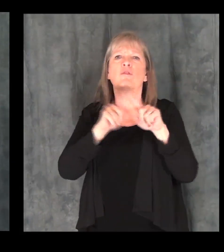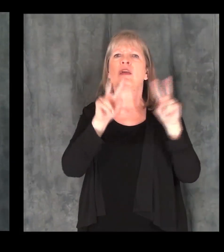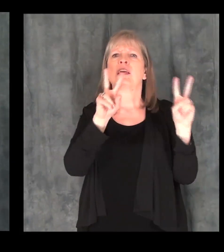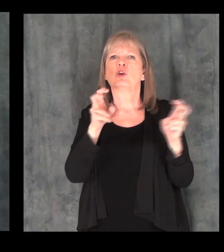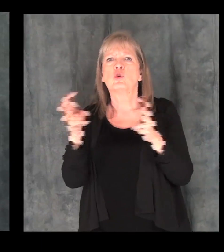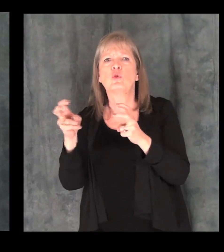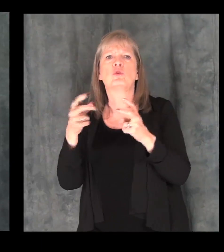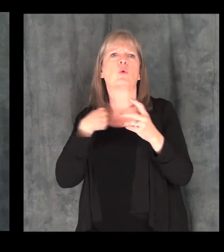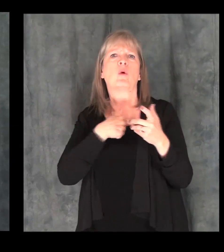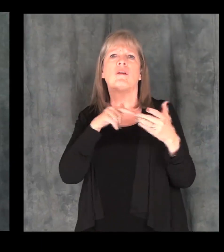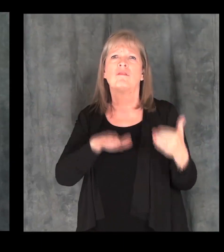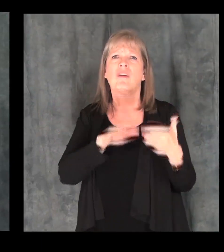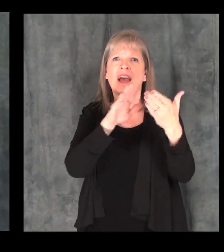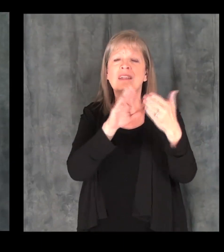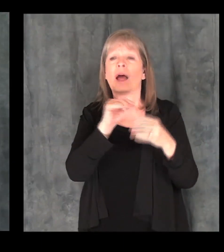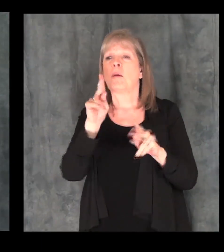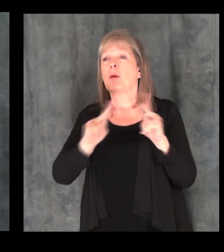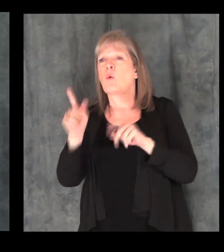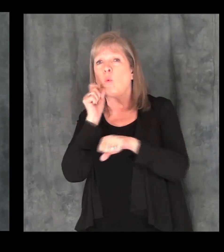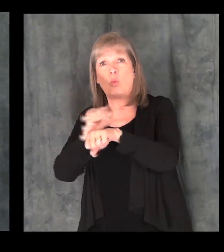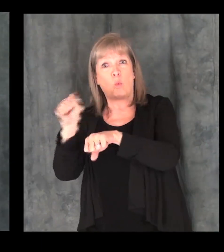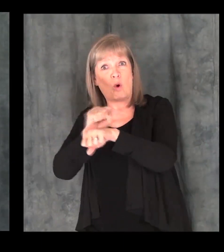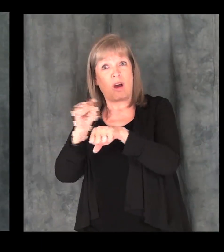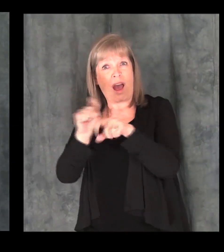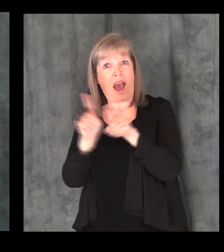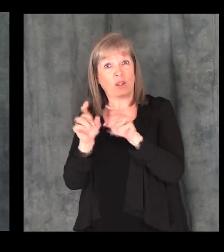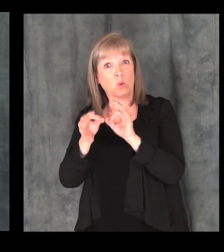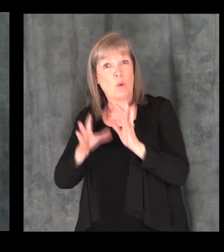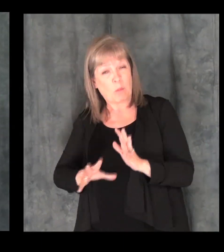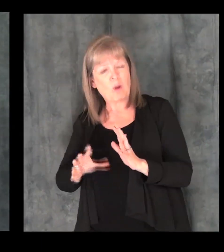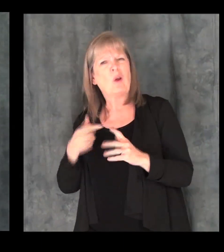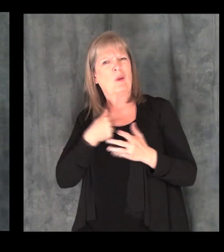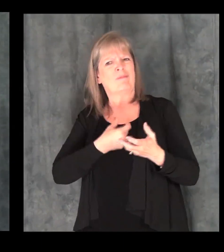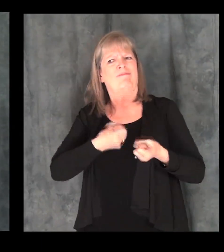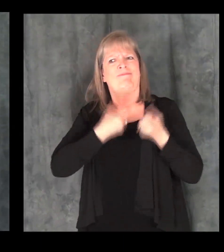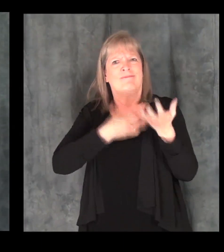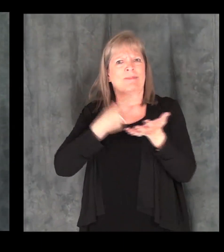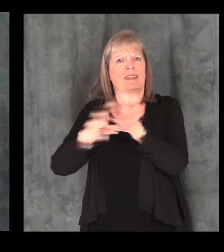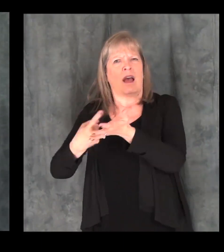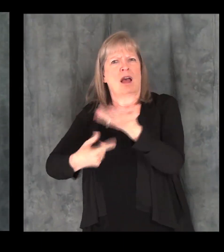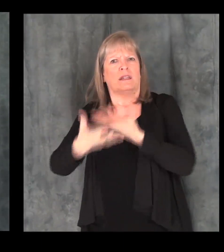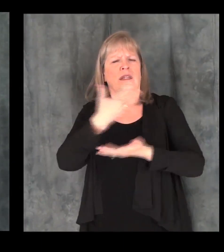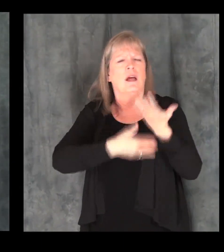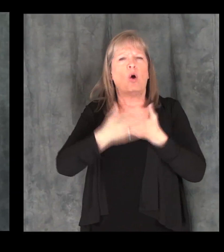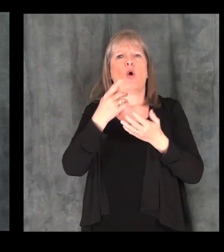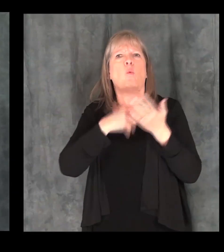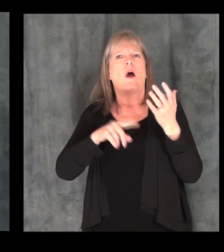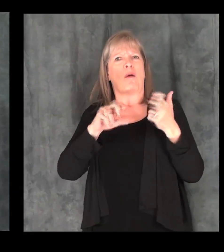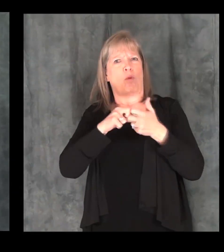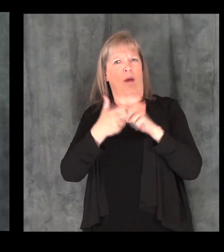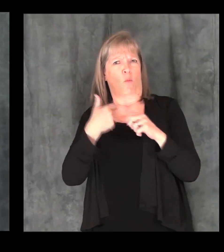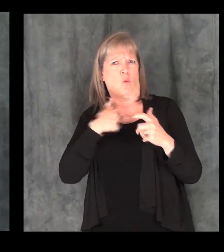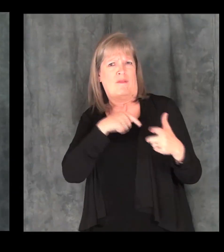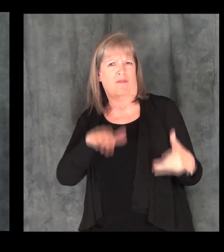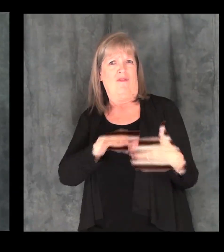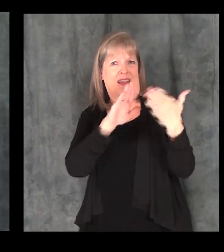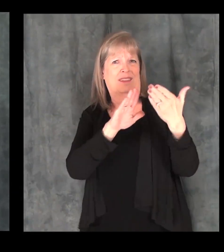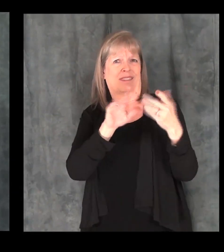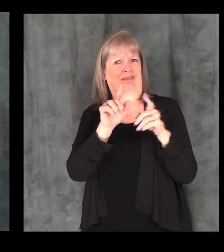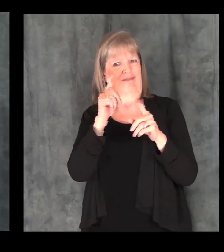particular are talking about the experiences that we're having as sign language interpreters, because we're noticing the difference, that